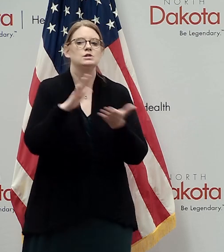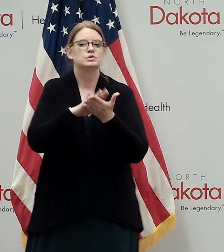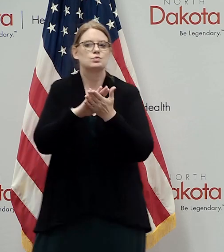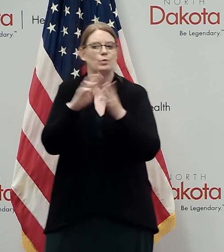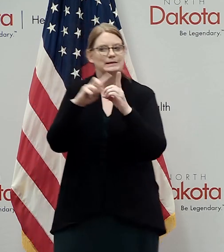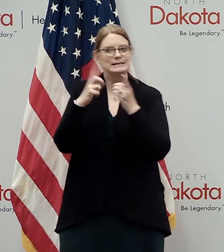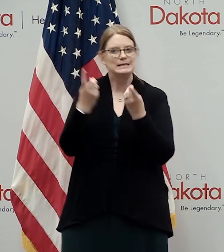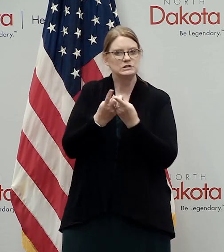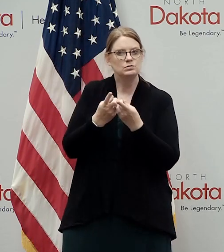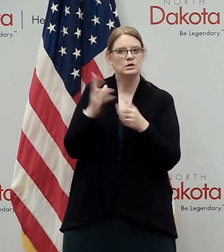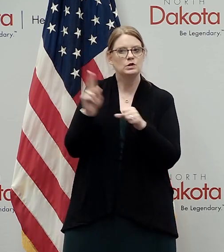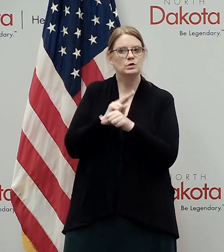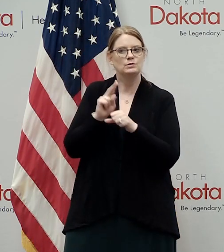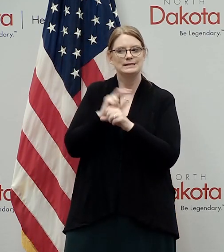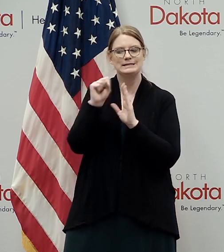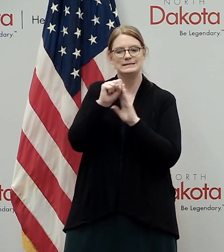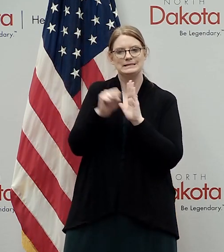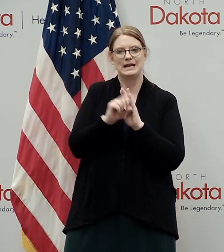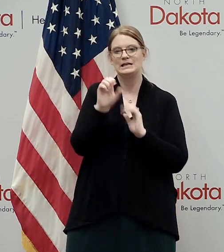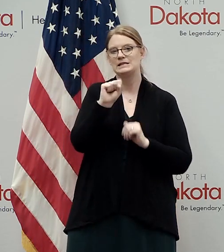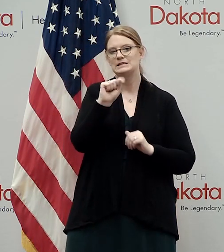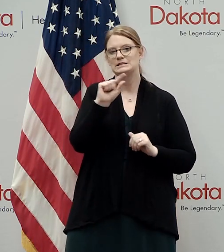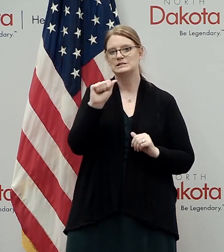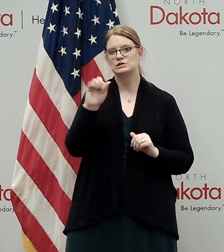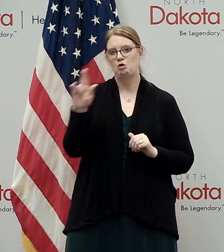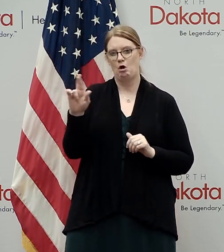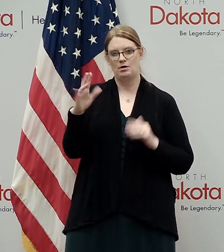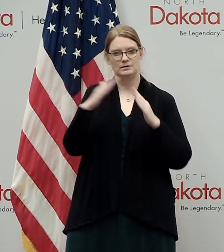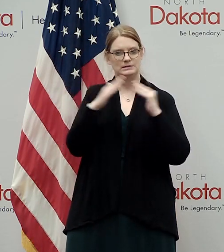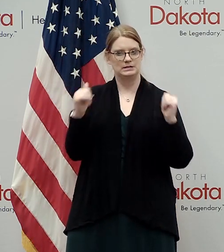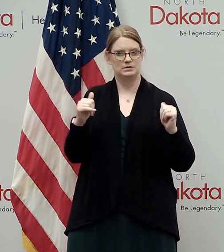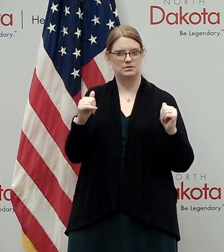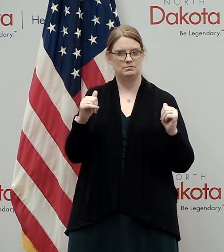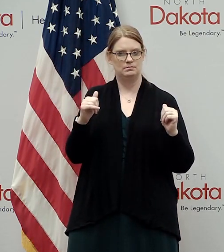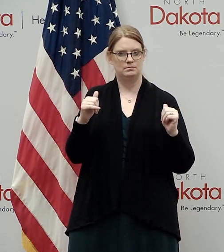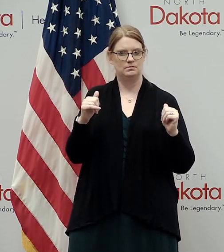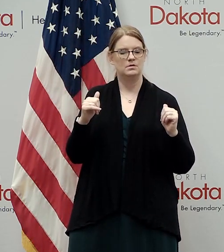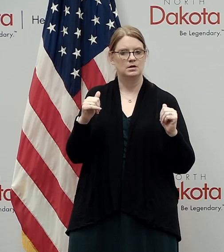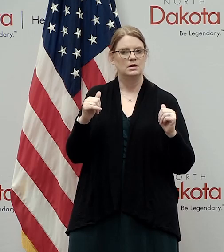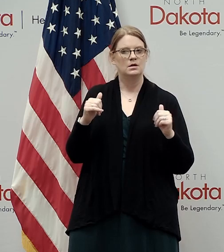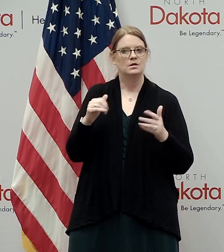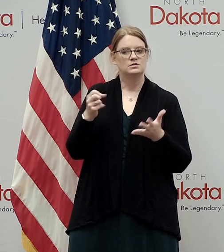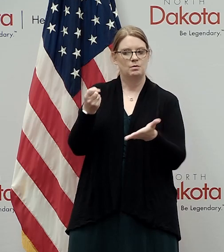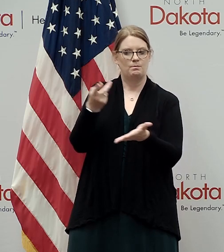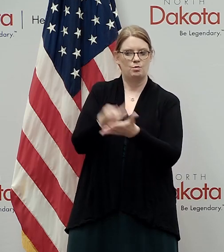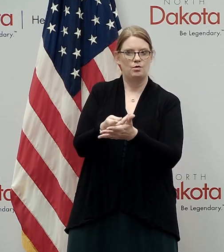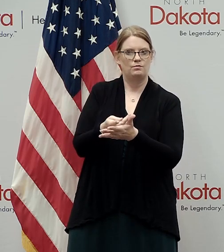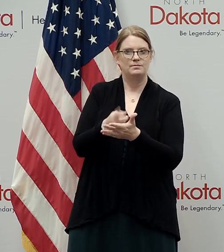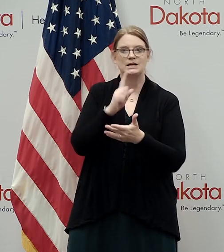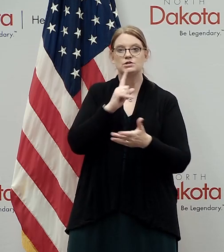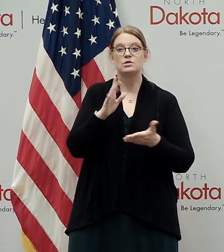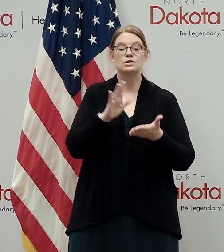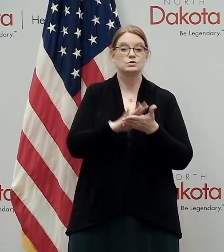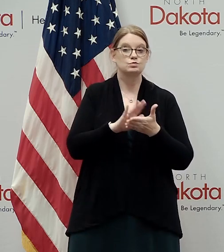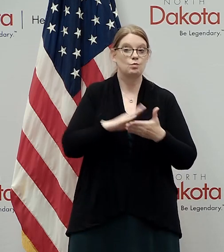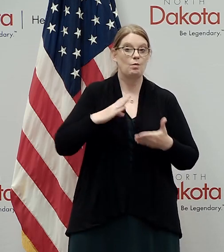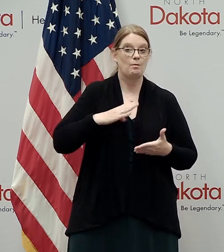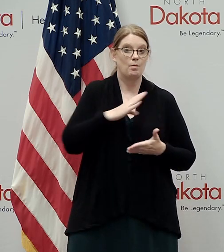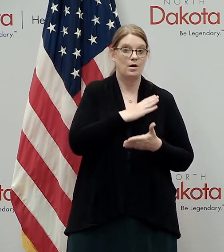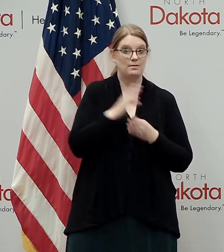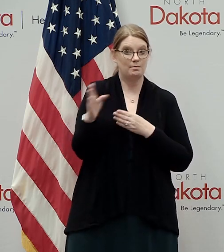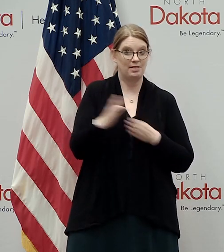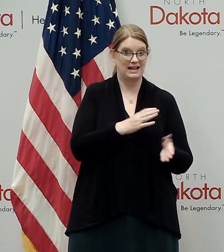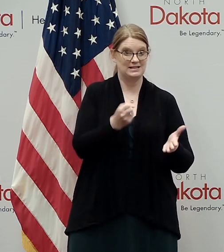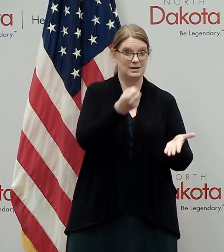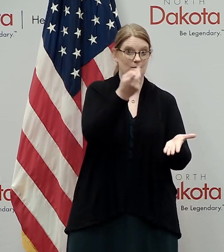will utilize the state's STAR system for school approval to assure that there are school board approved plans